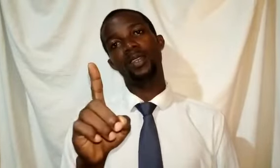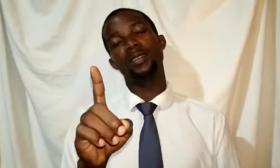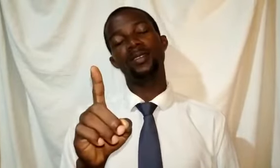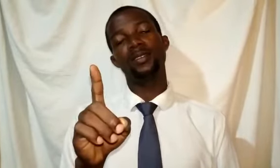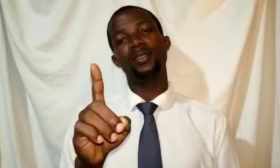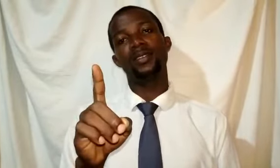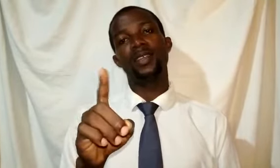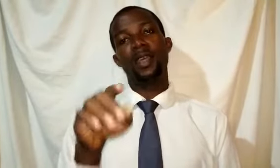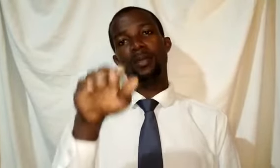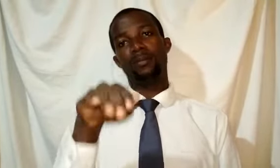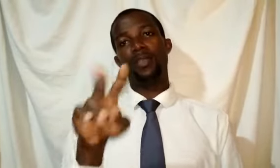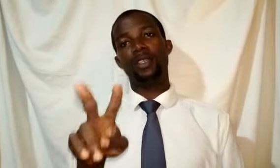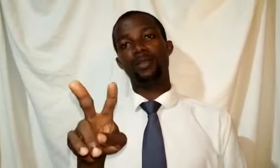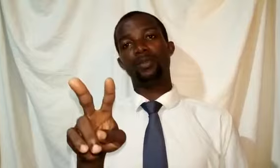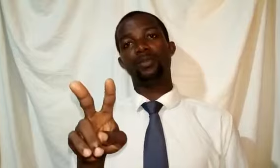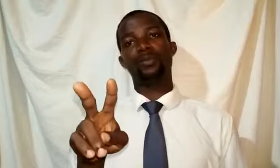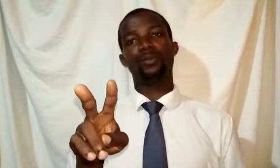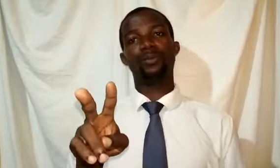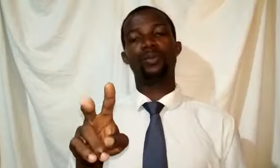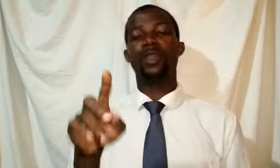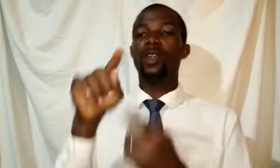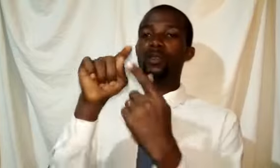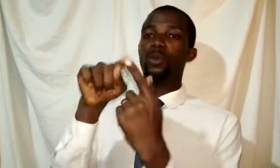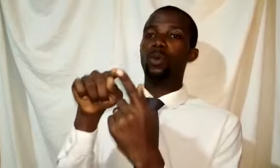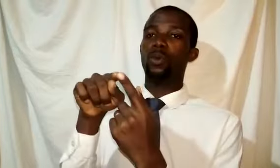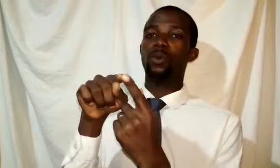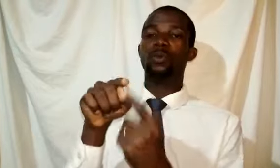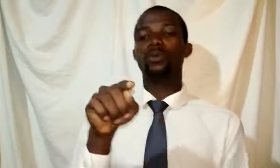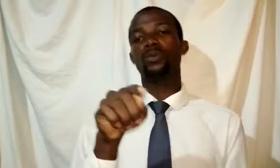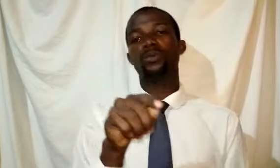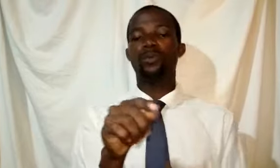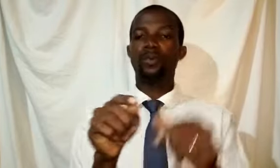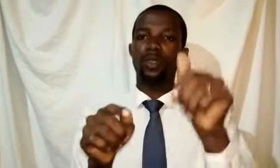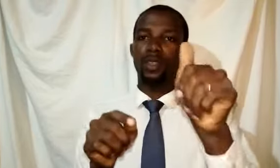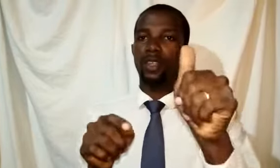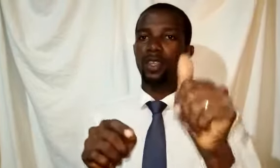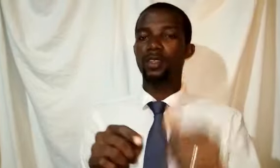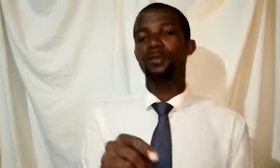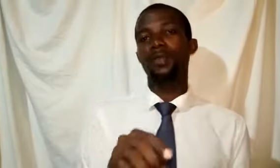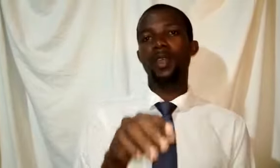10111101 base 2 to A base 10 number,